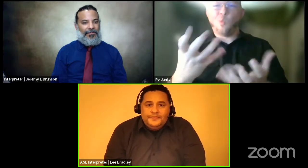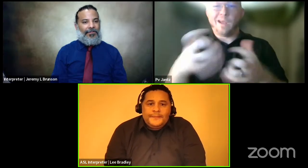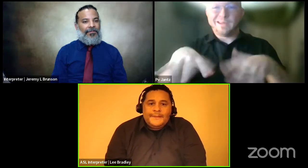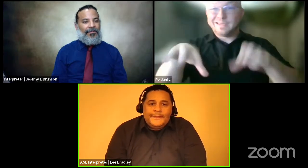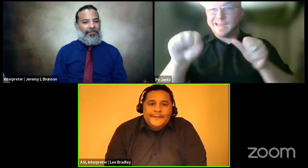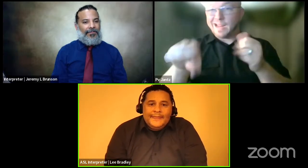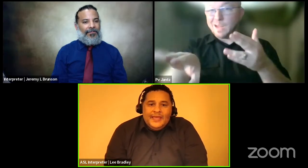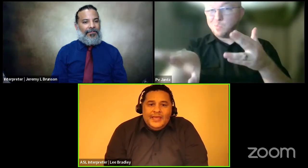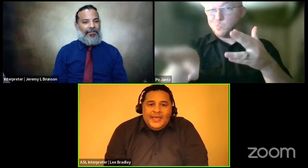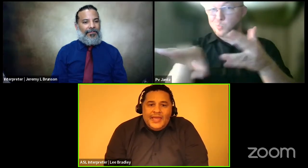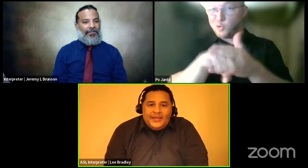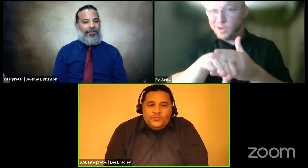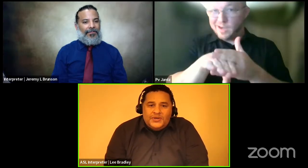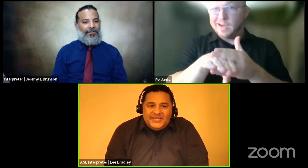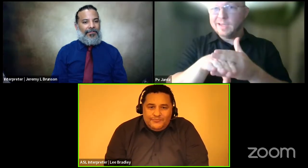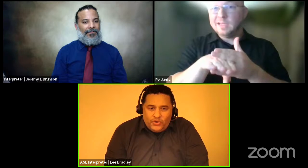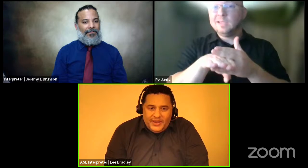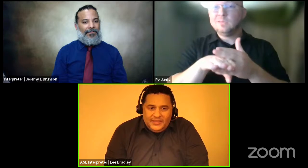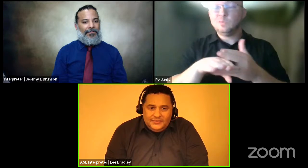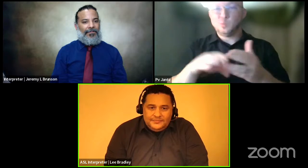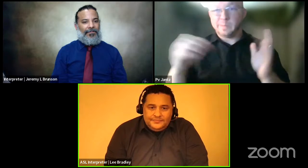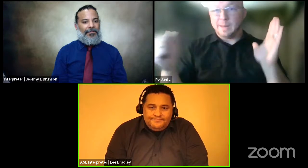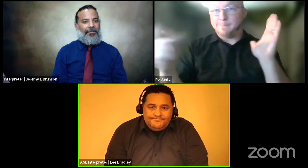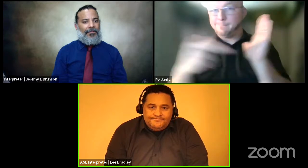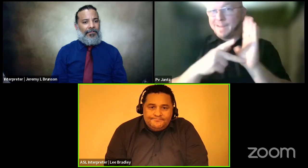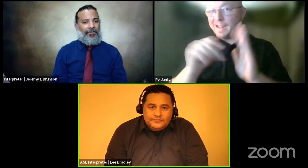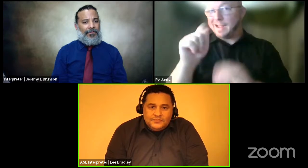6:52 and want to take a break.